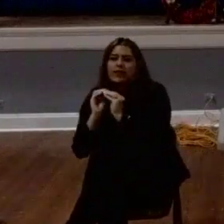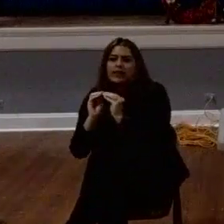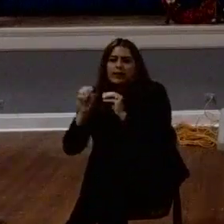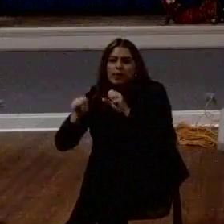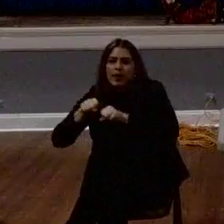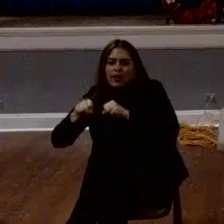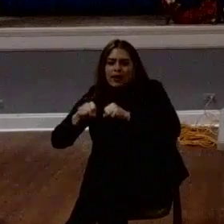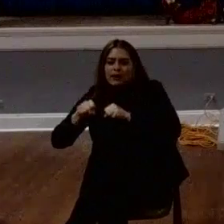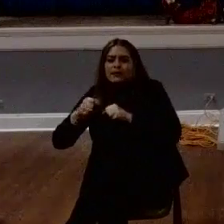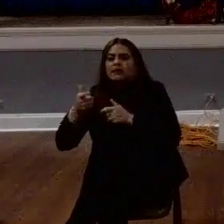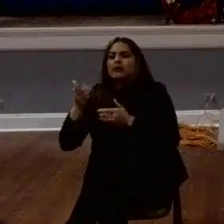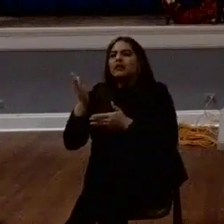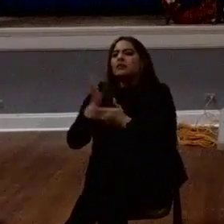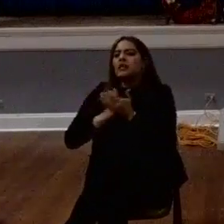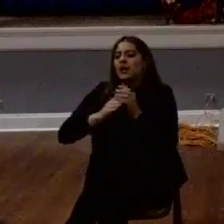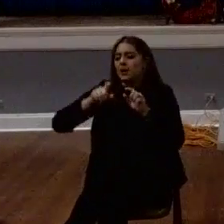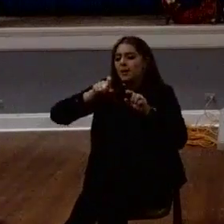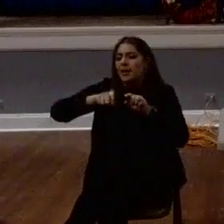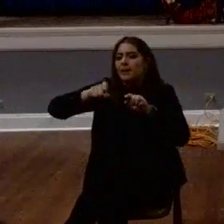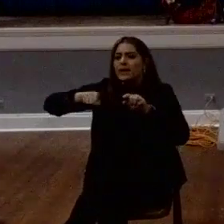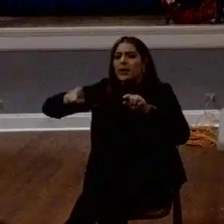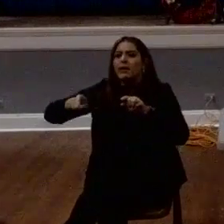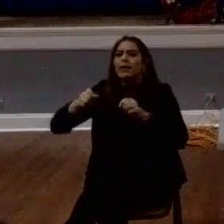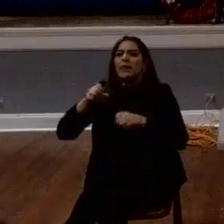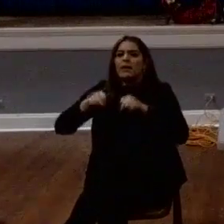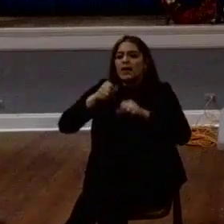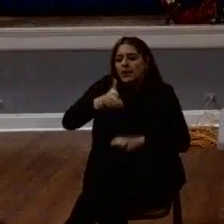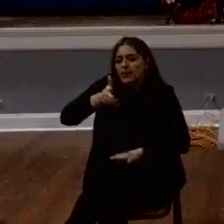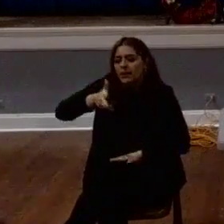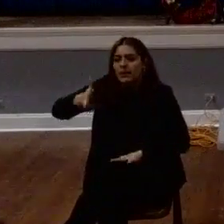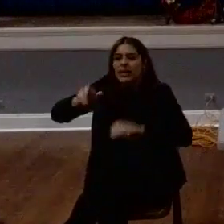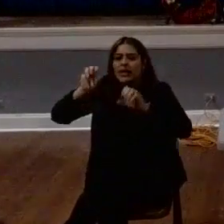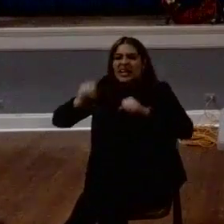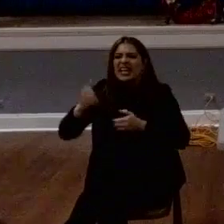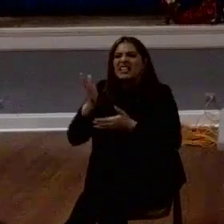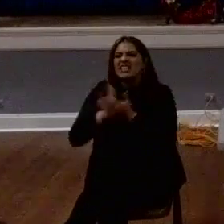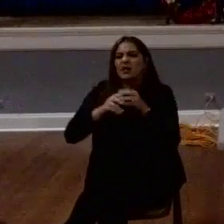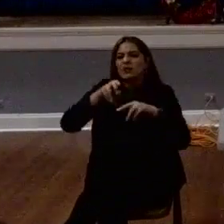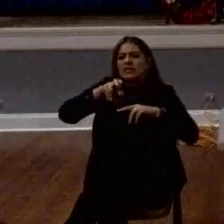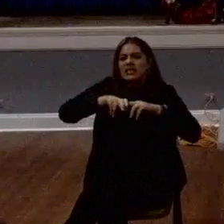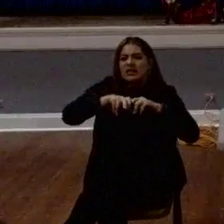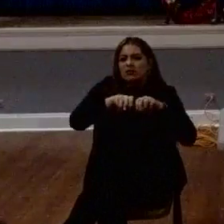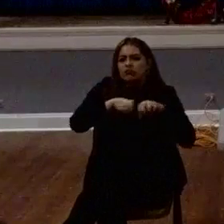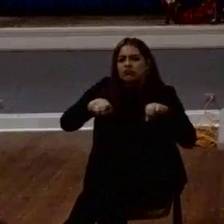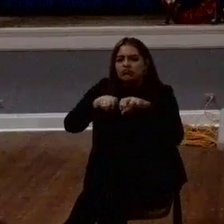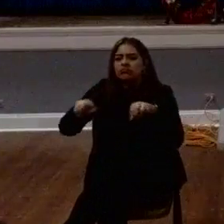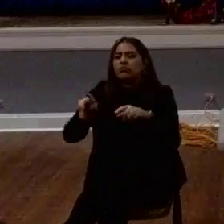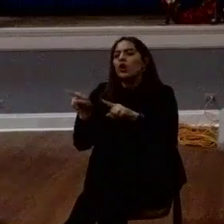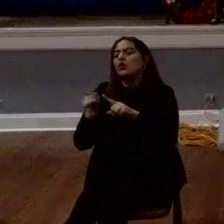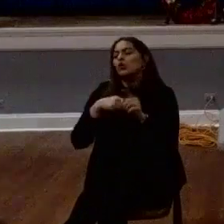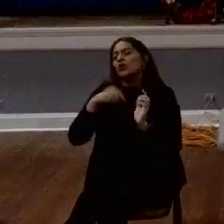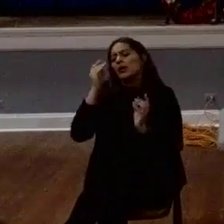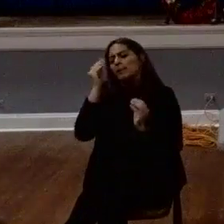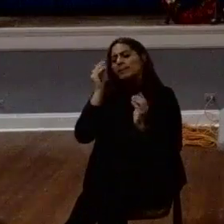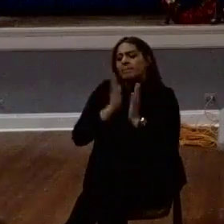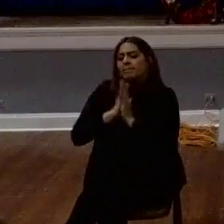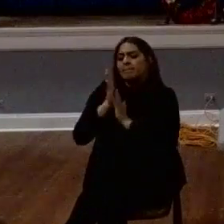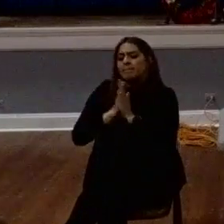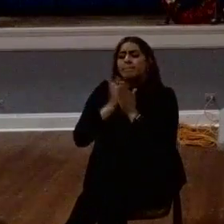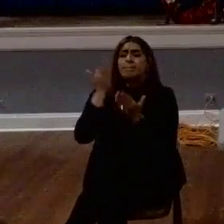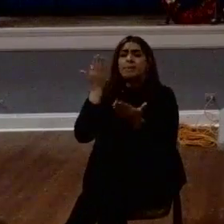some bike racks at that location, and some benches. And then we also looked at the opportunity in the